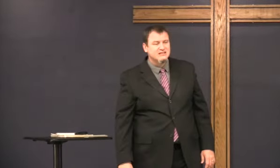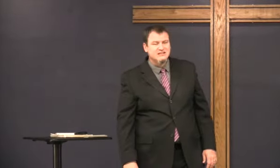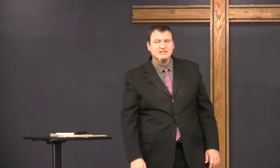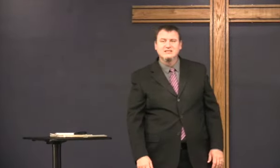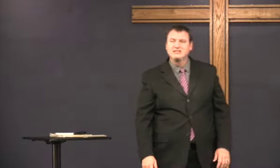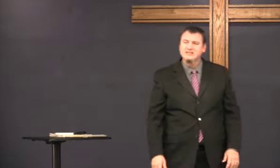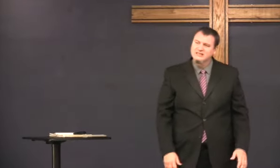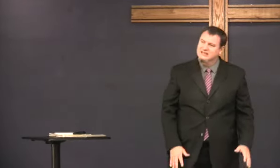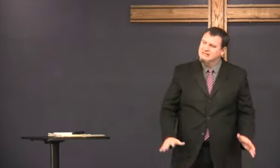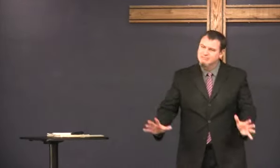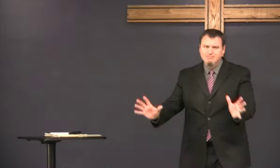What a waste.